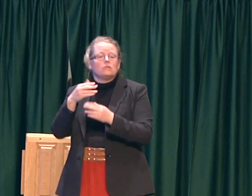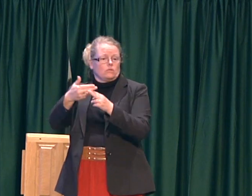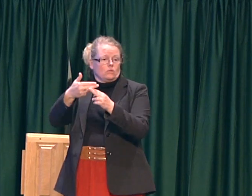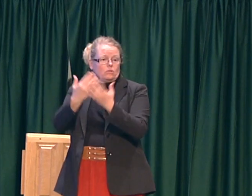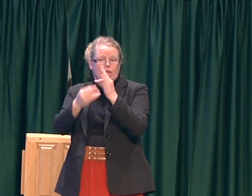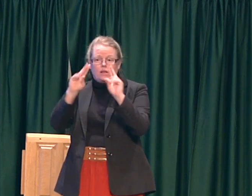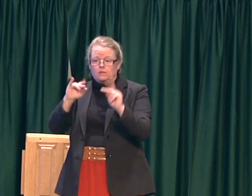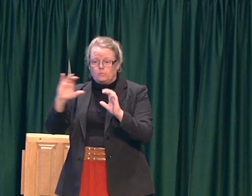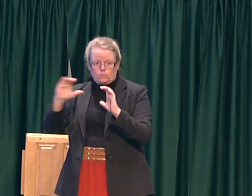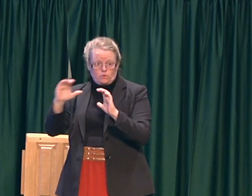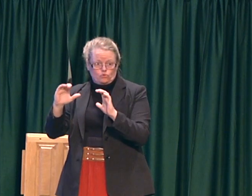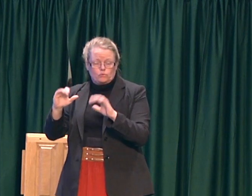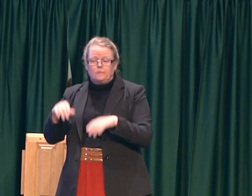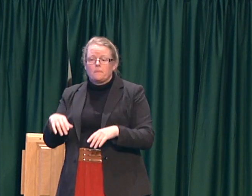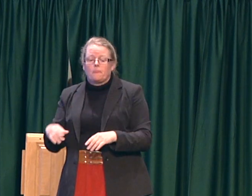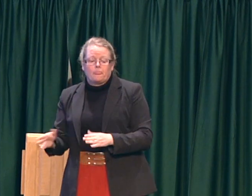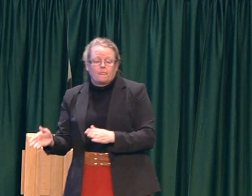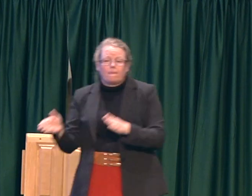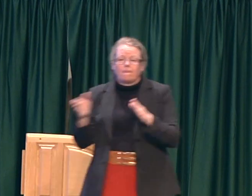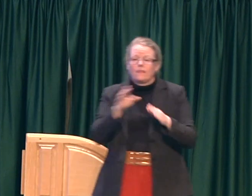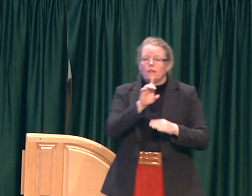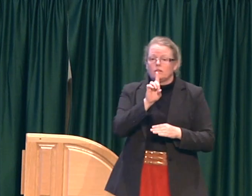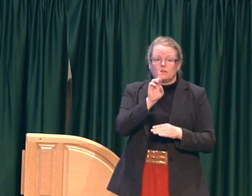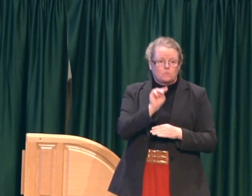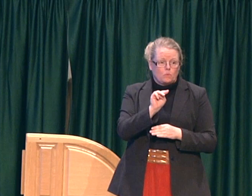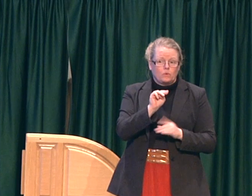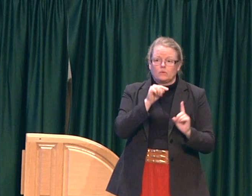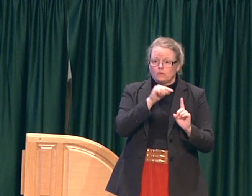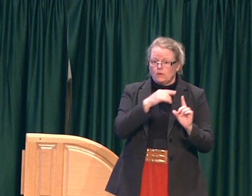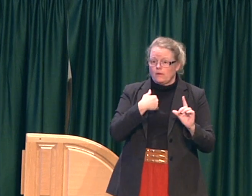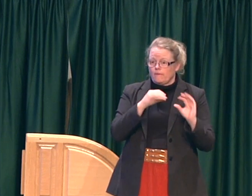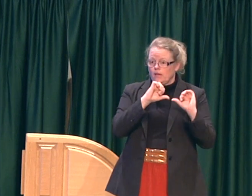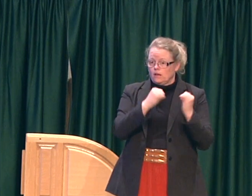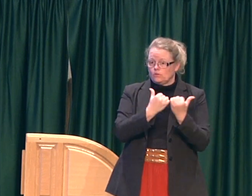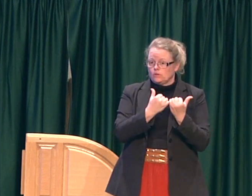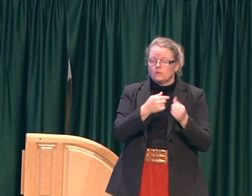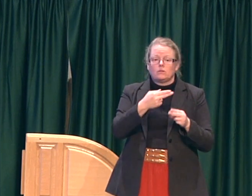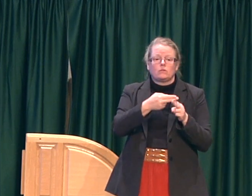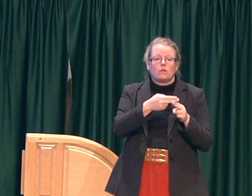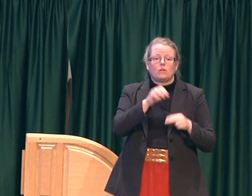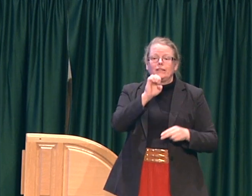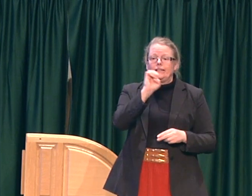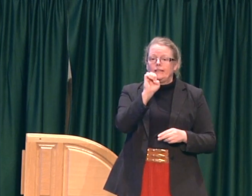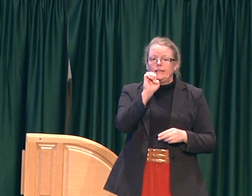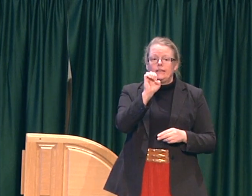agency called Hands Up Communications. In Des Moines, we have an agency